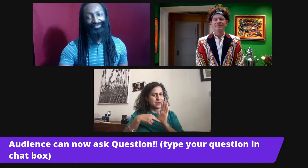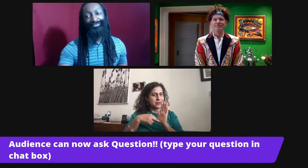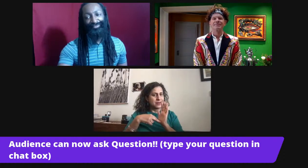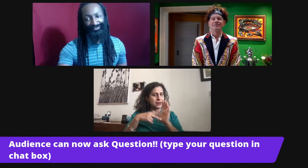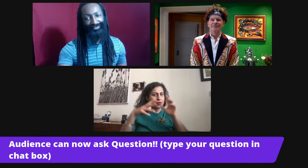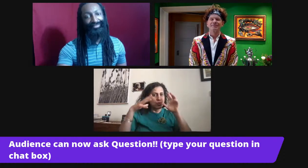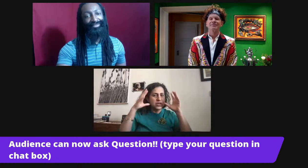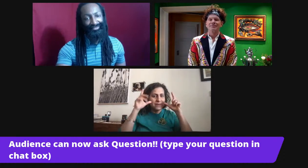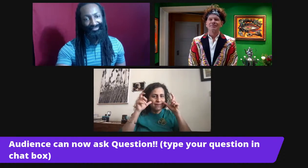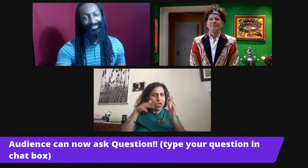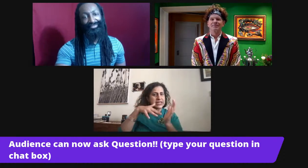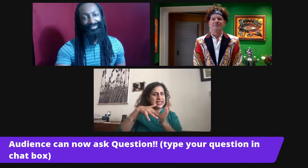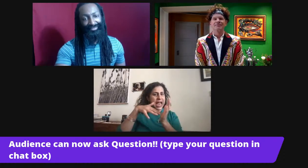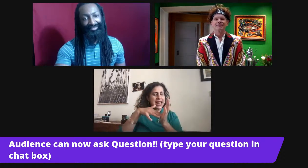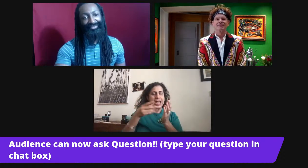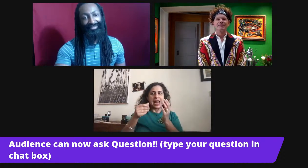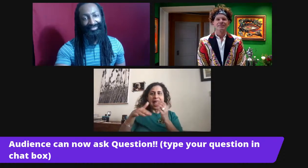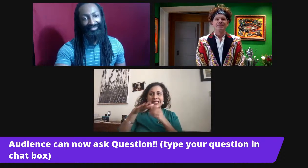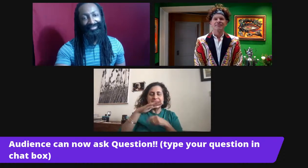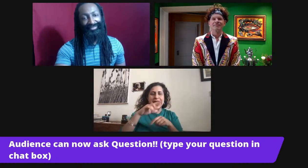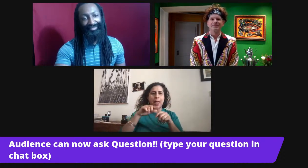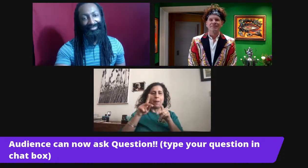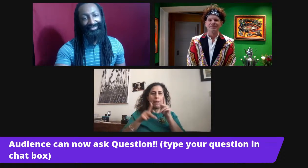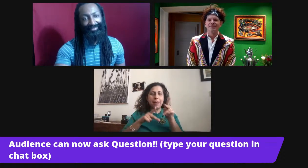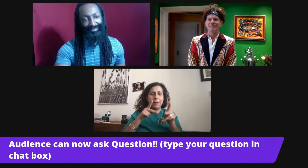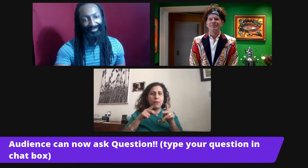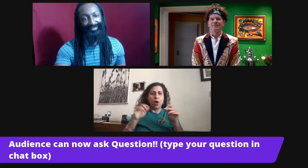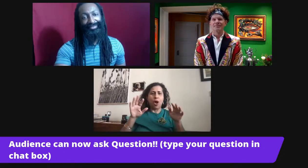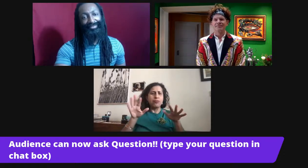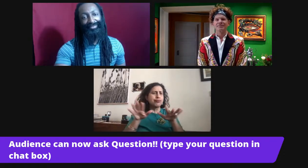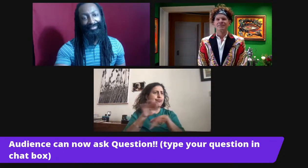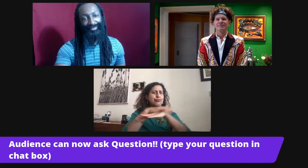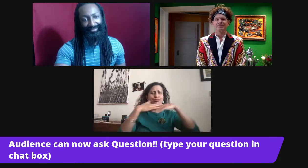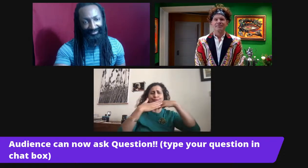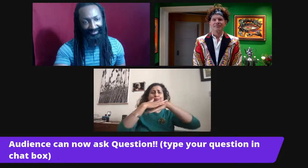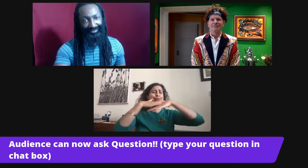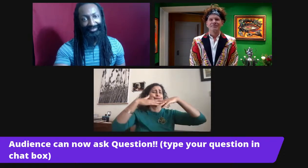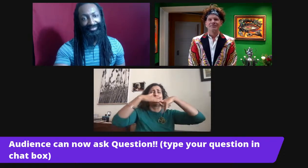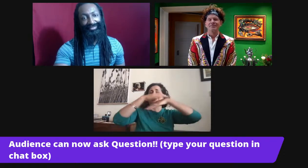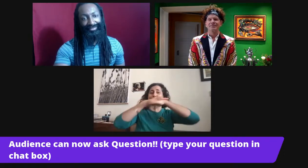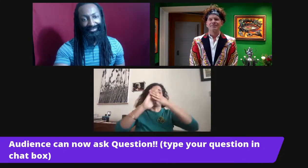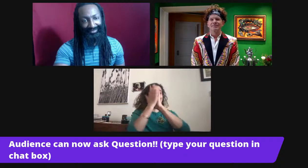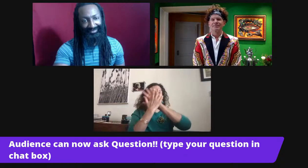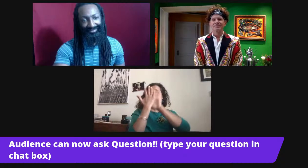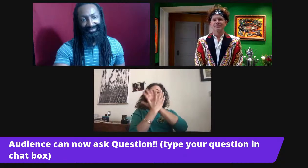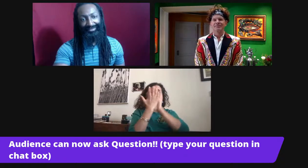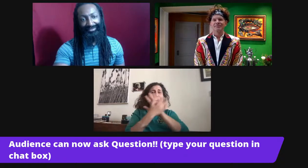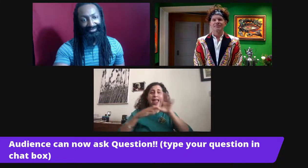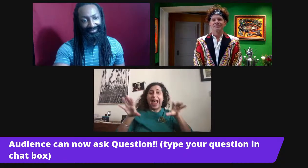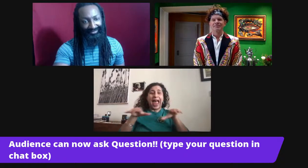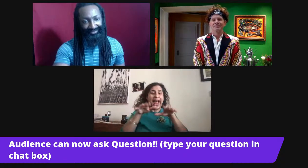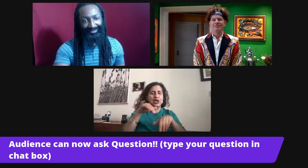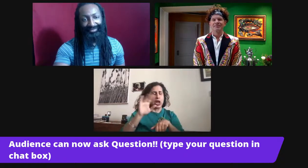merged seamlessly together with photography. You were able to, you know, study